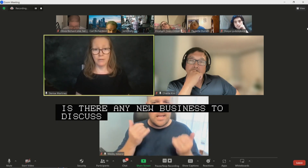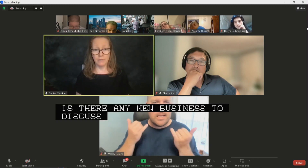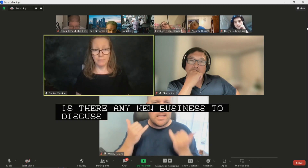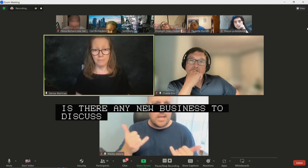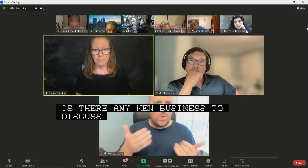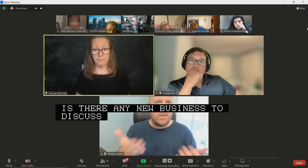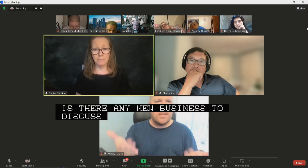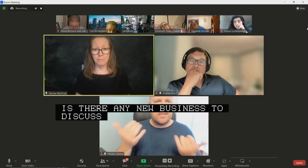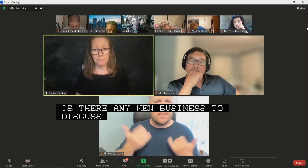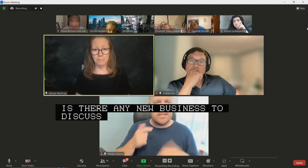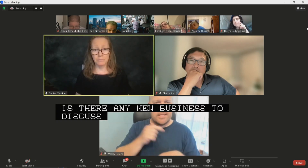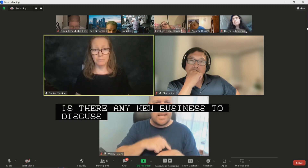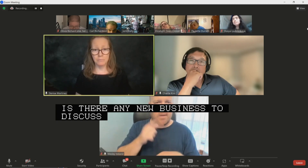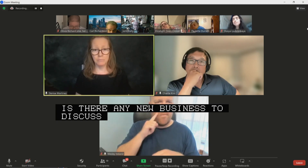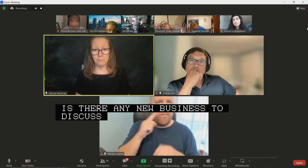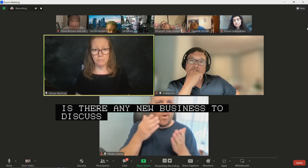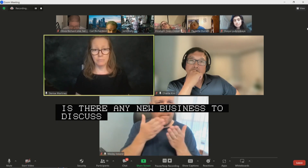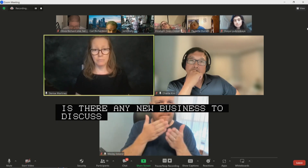Hearing none.